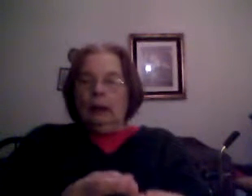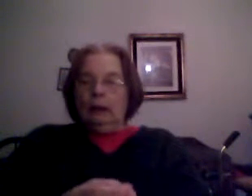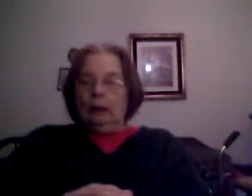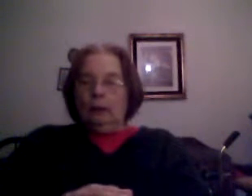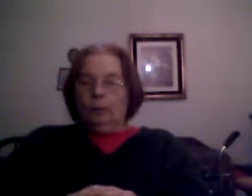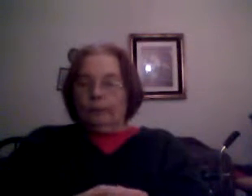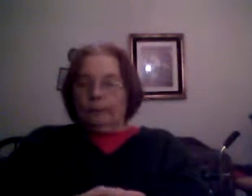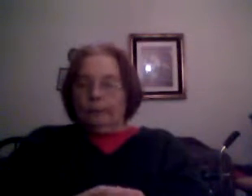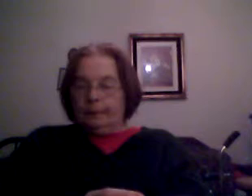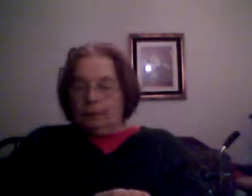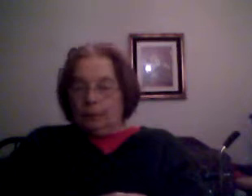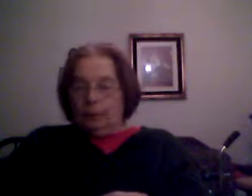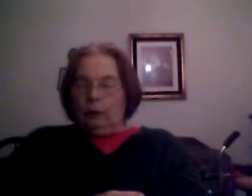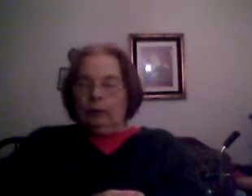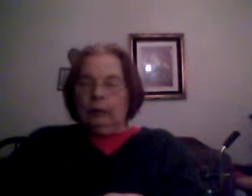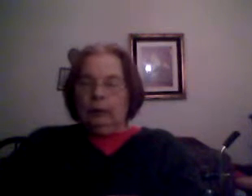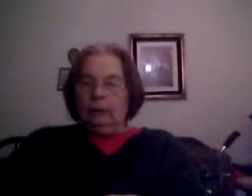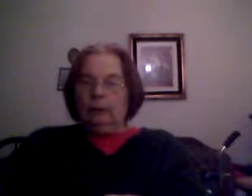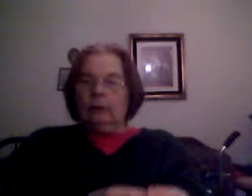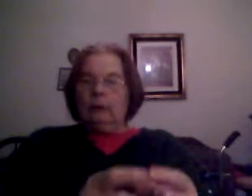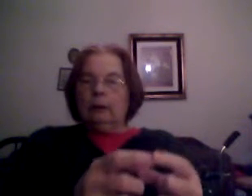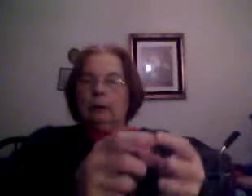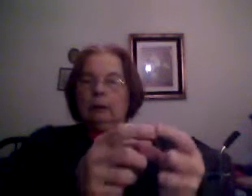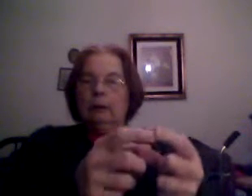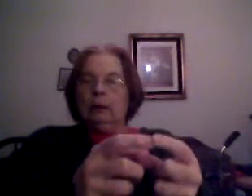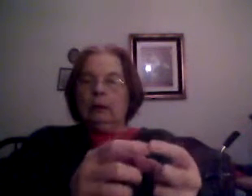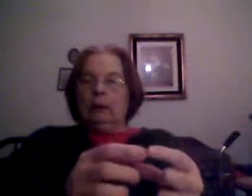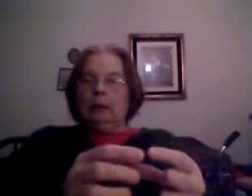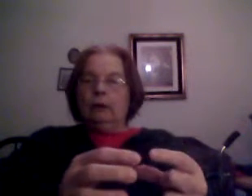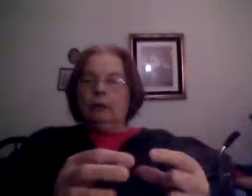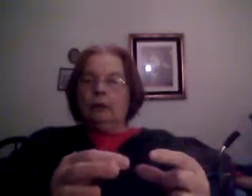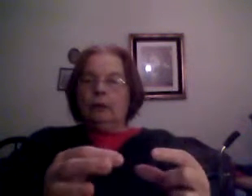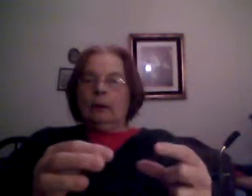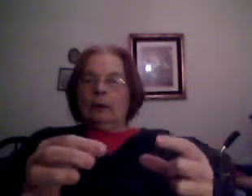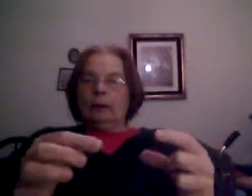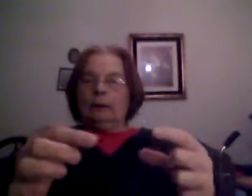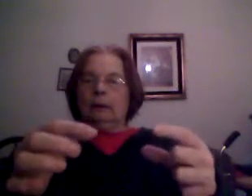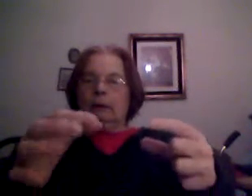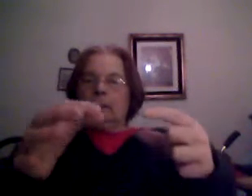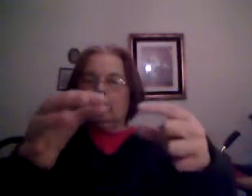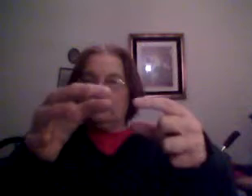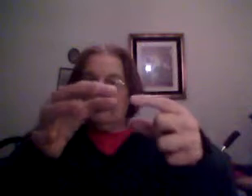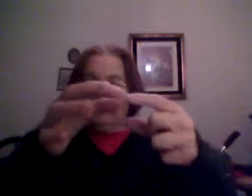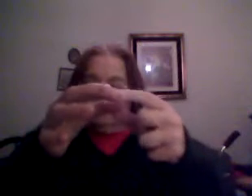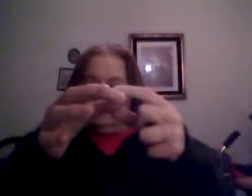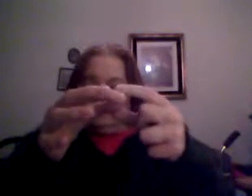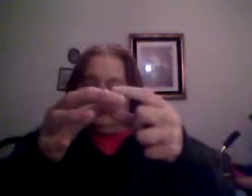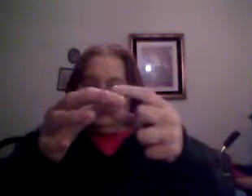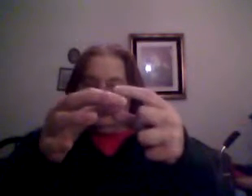and make it smaller here, and then show how it comes up.